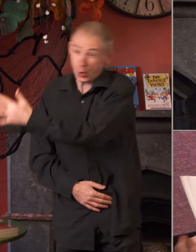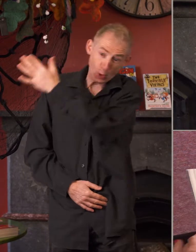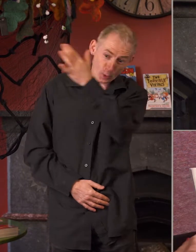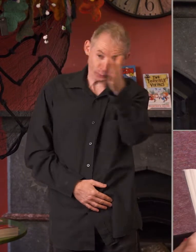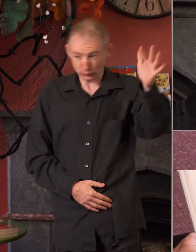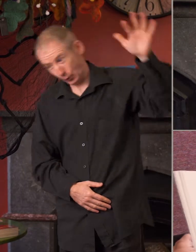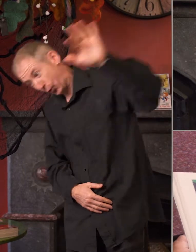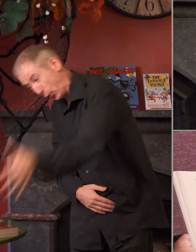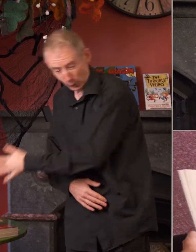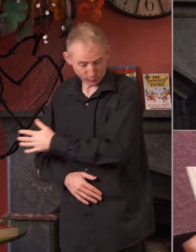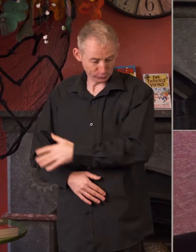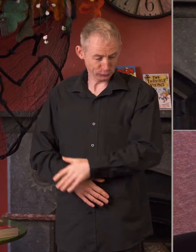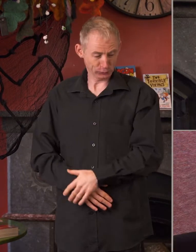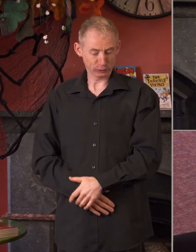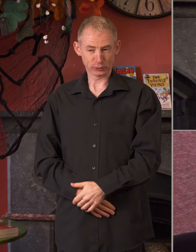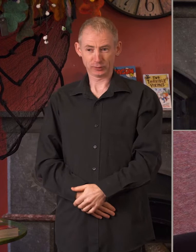Whoosh!